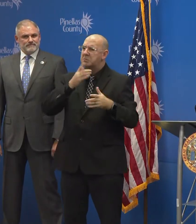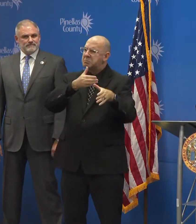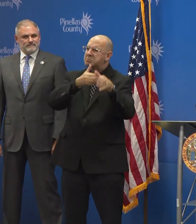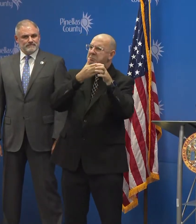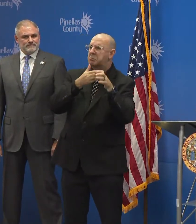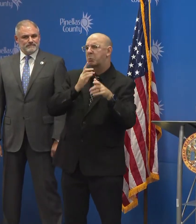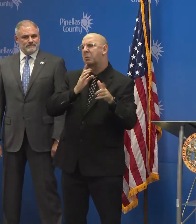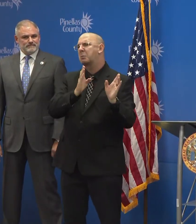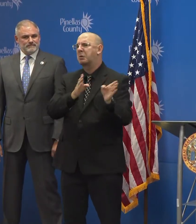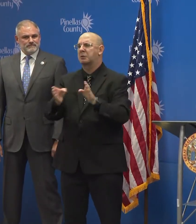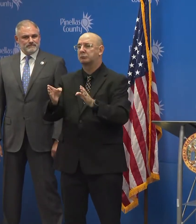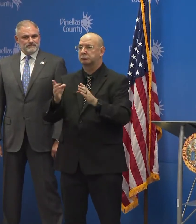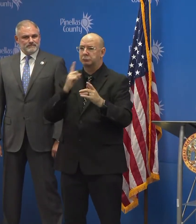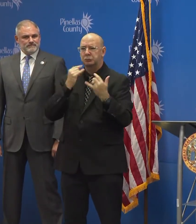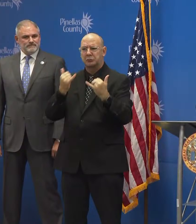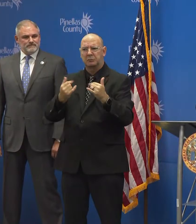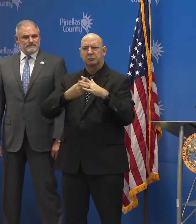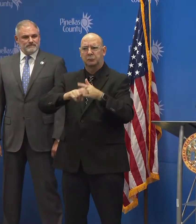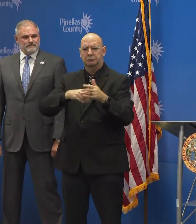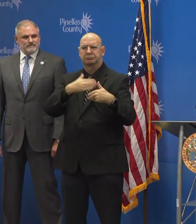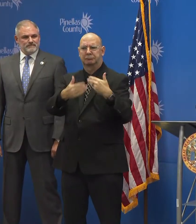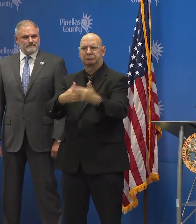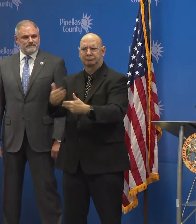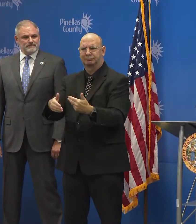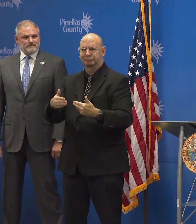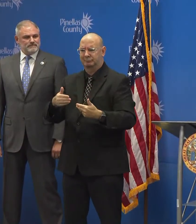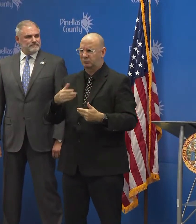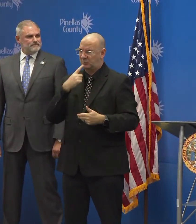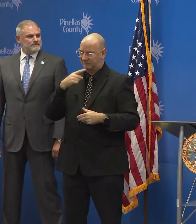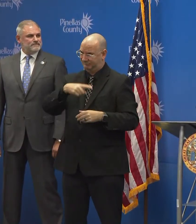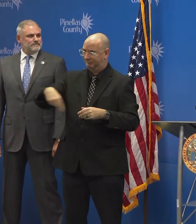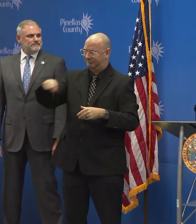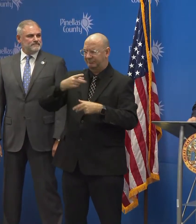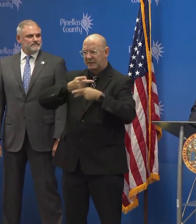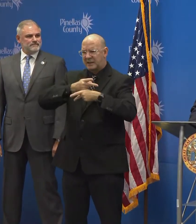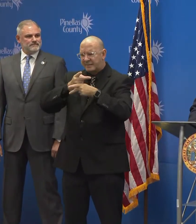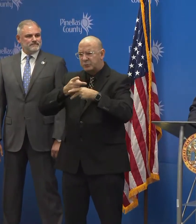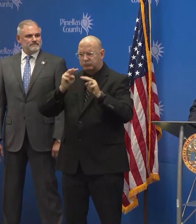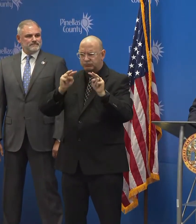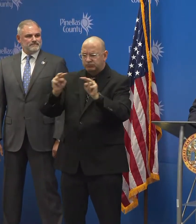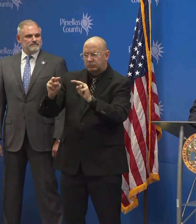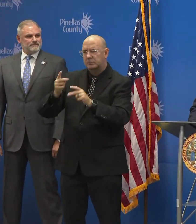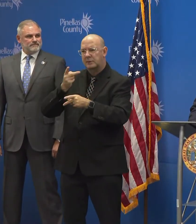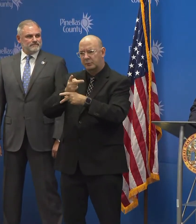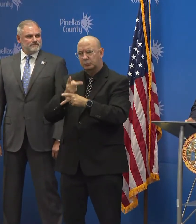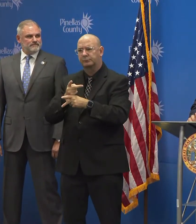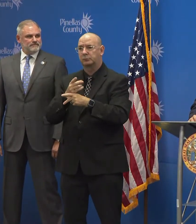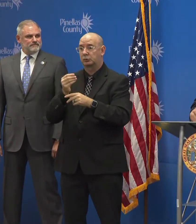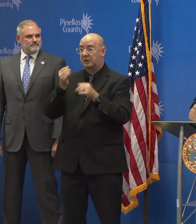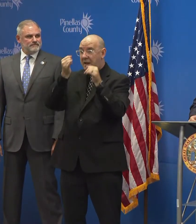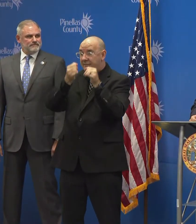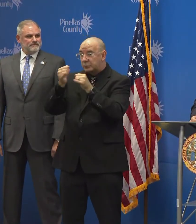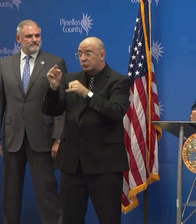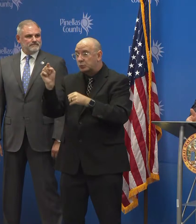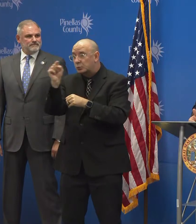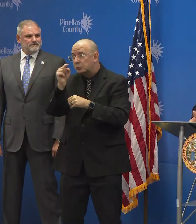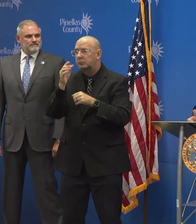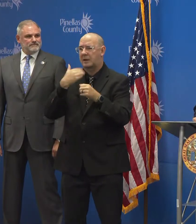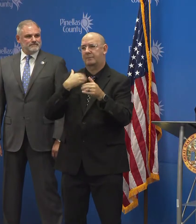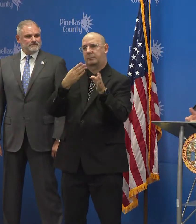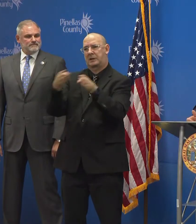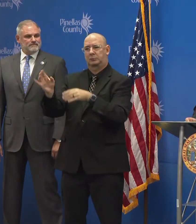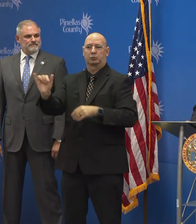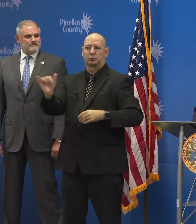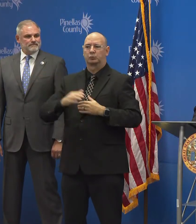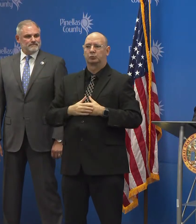plans. So just take the proper precautions. Make sure you're executing your plan on an individual basis, but don't